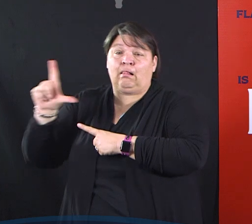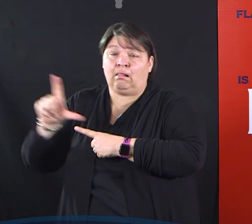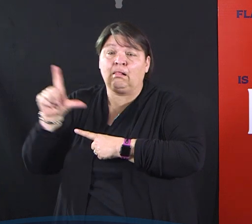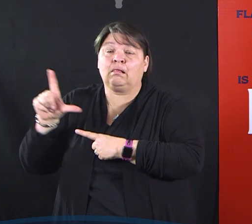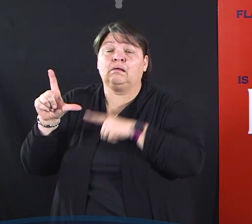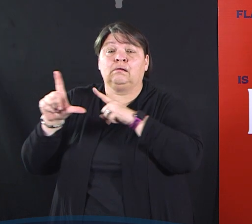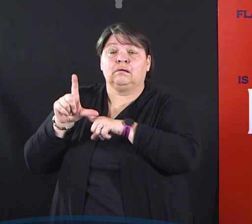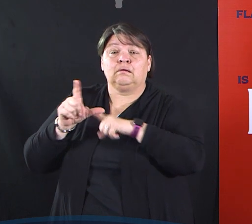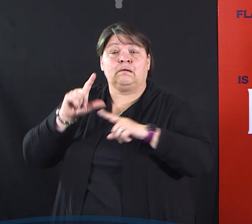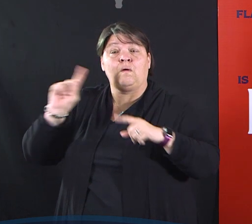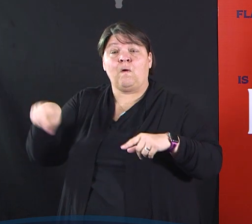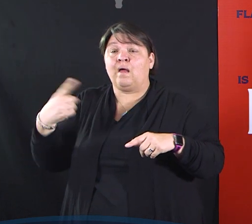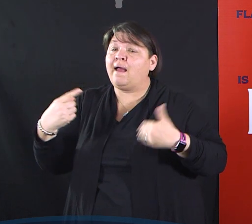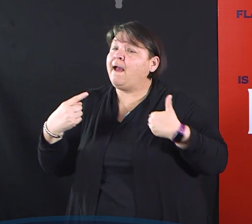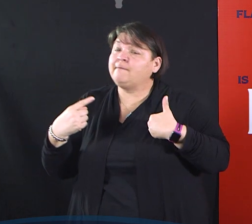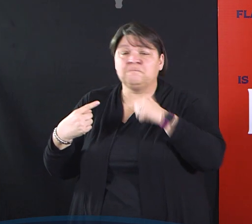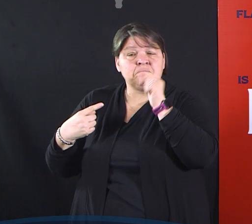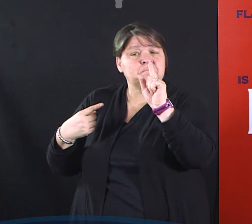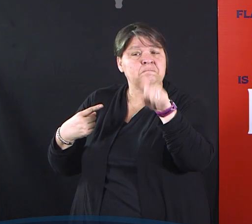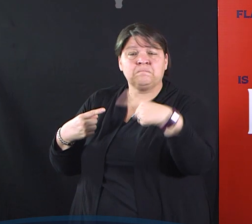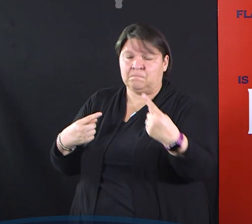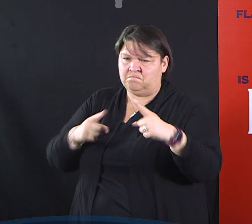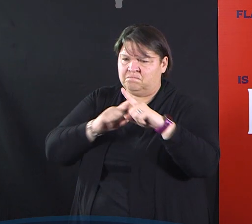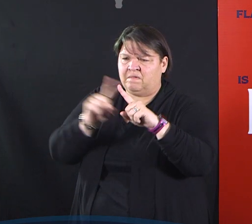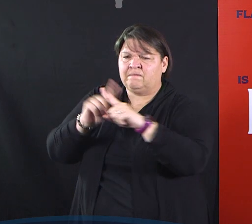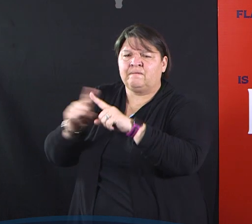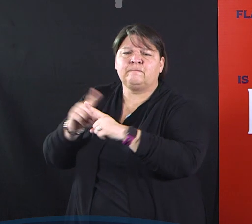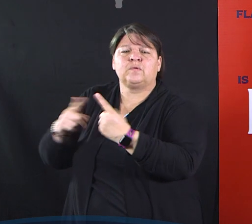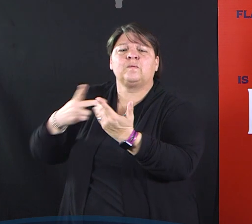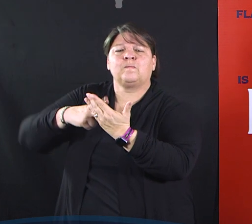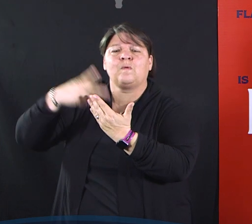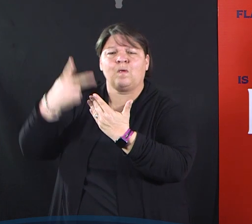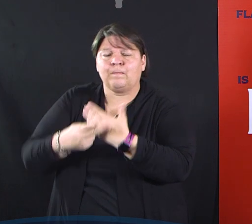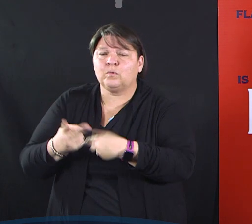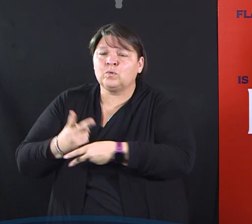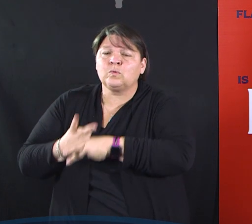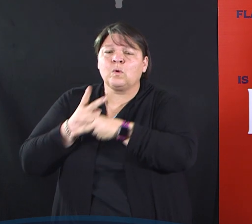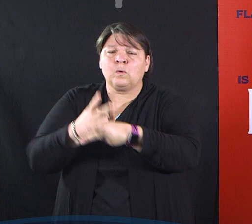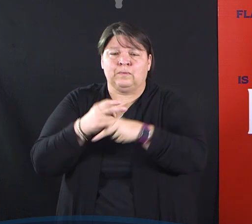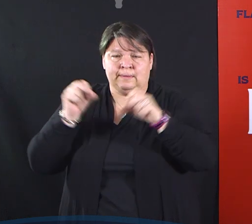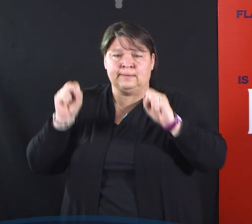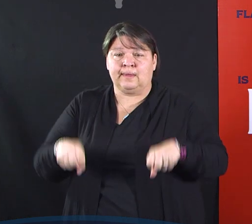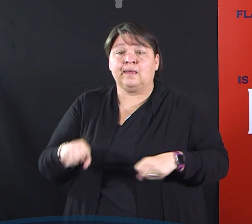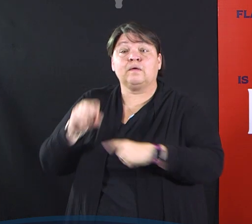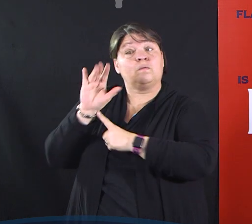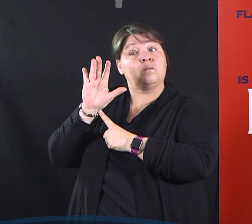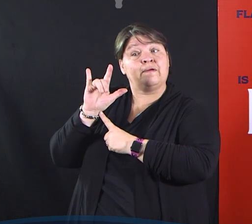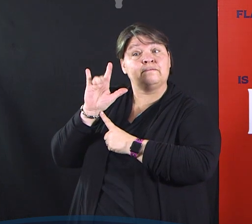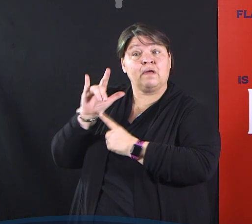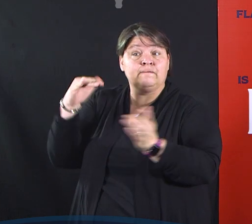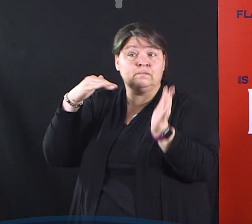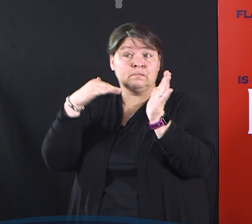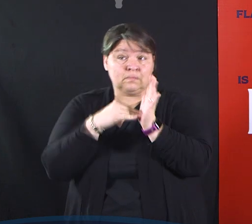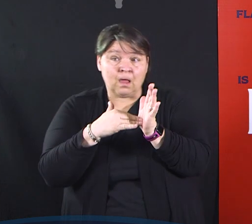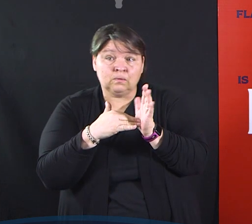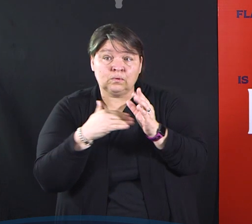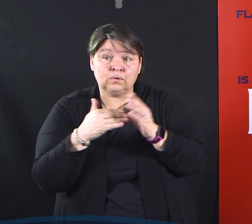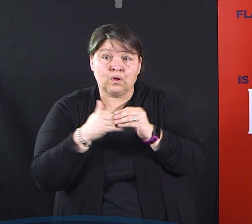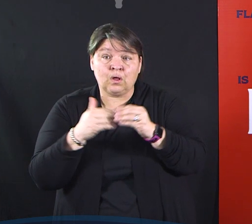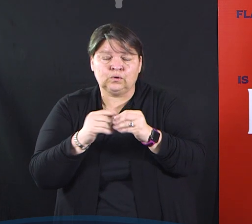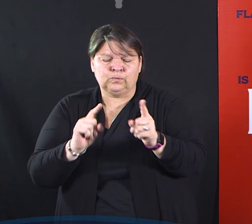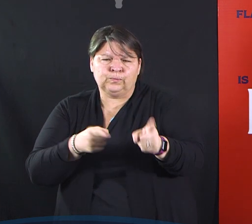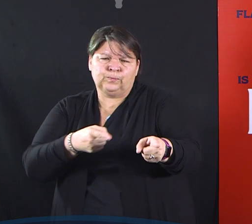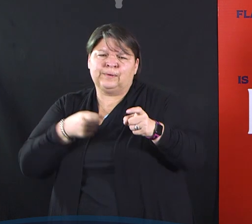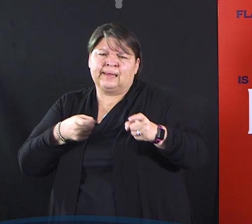that are available today, with loans ranging from $25,000 through the Express Bridge Loan Program, through funds up to